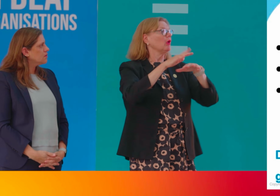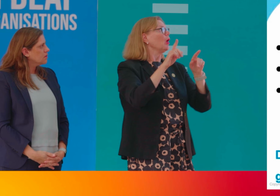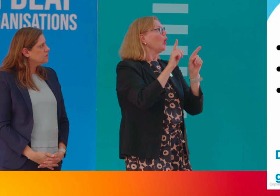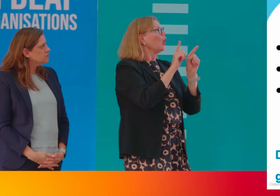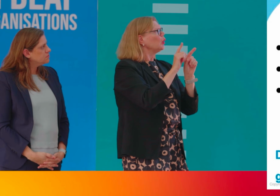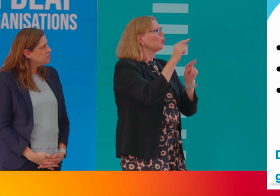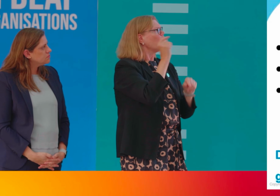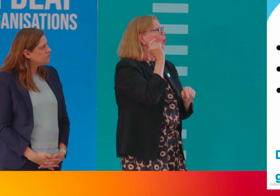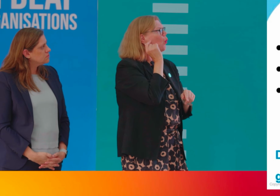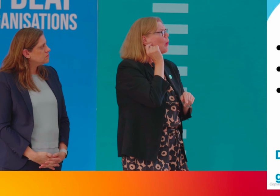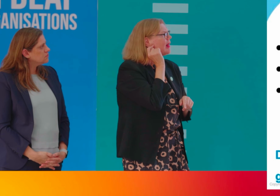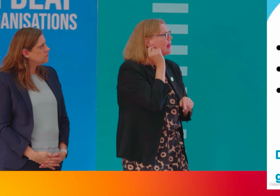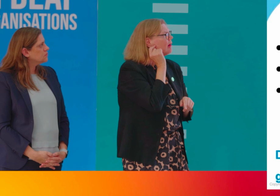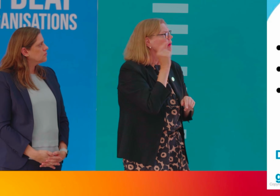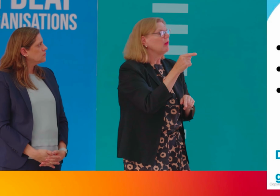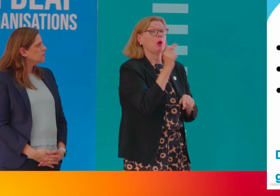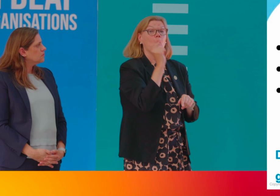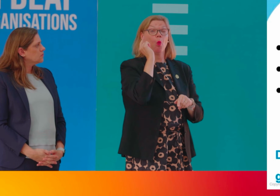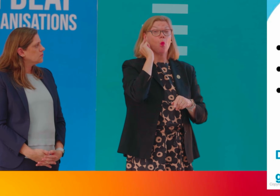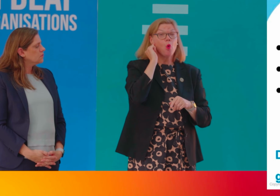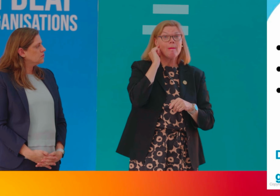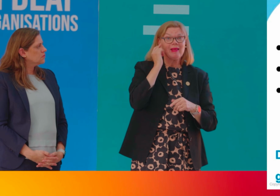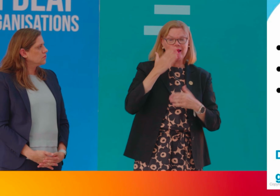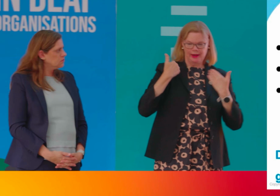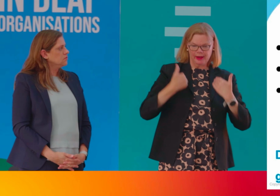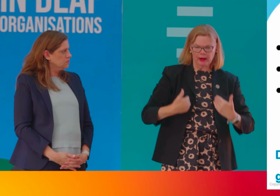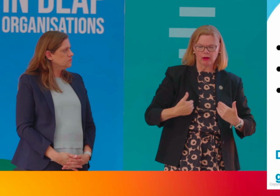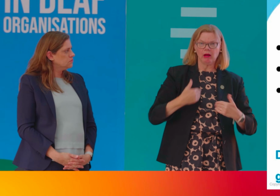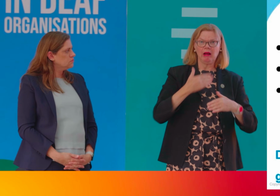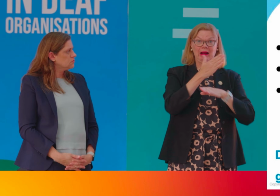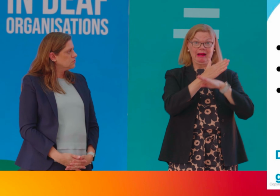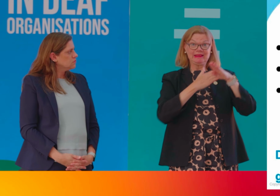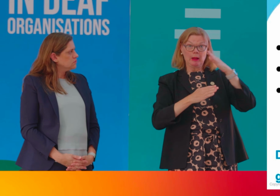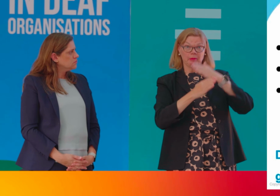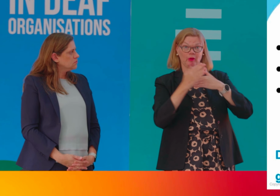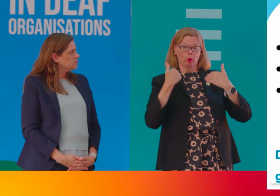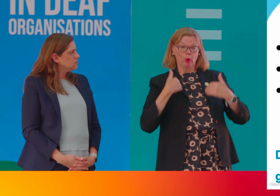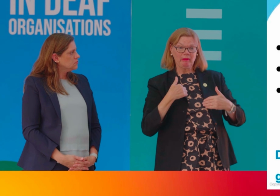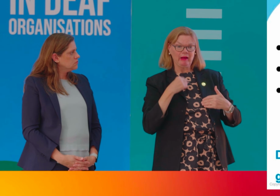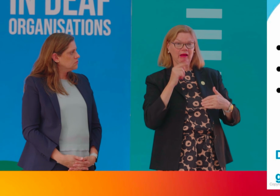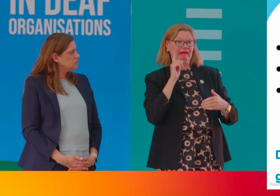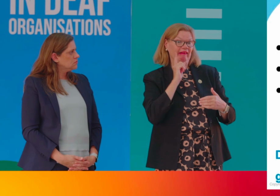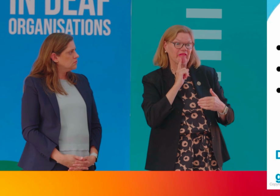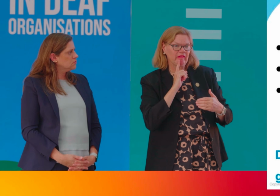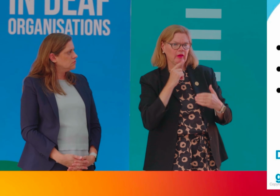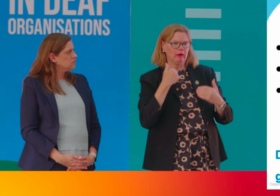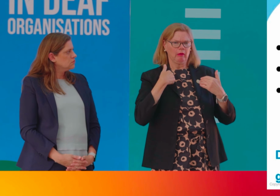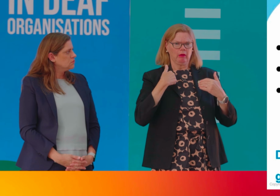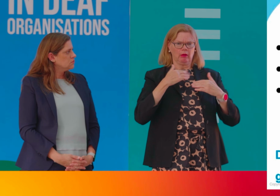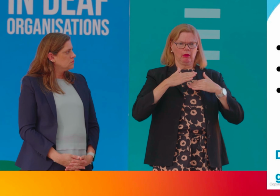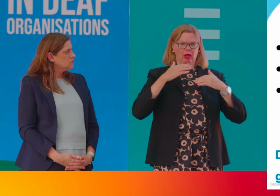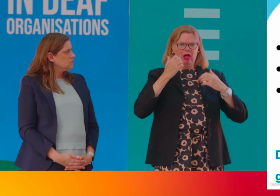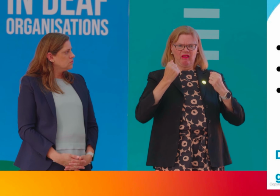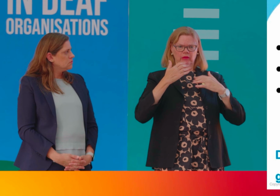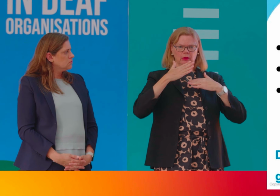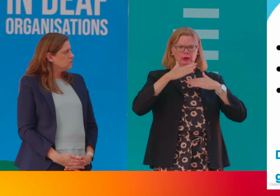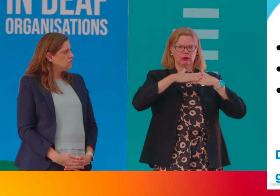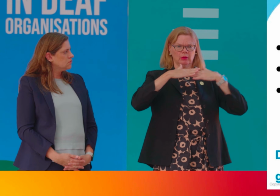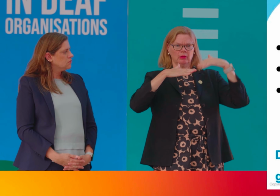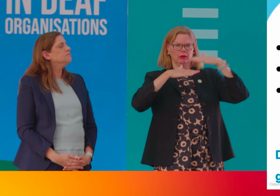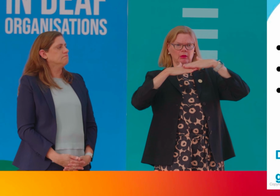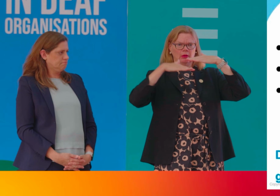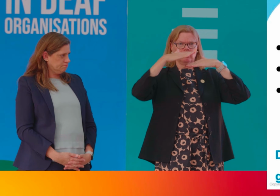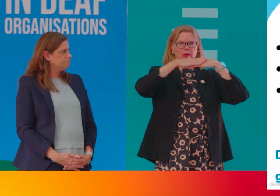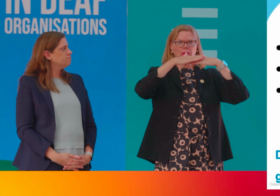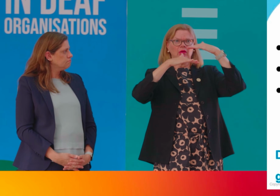intersectionality of gender and disability. It also highlights women with